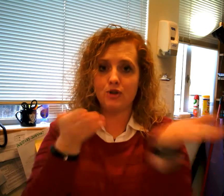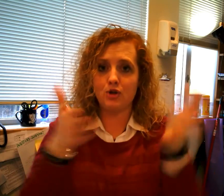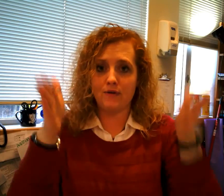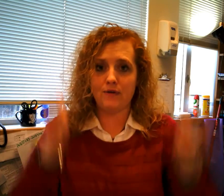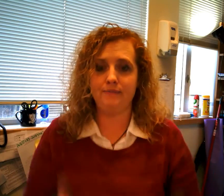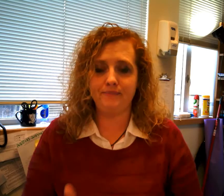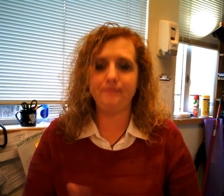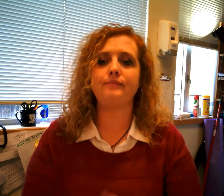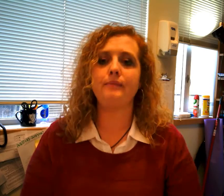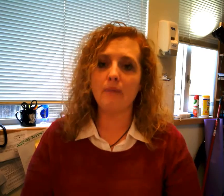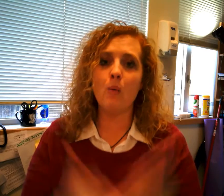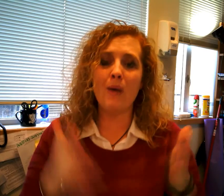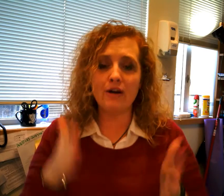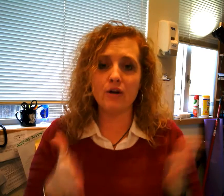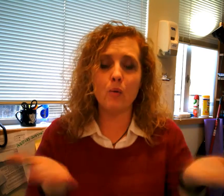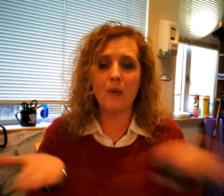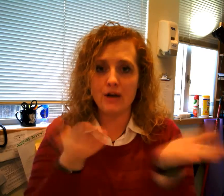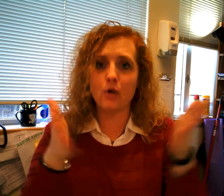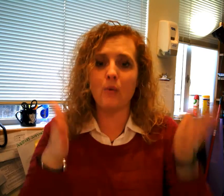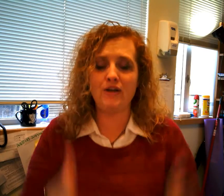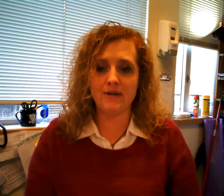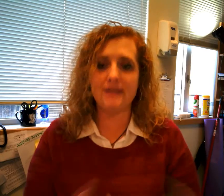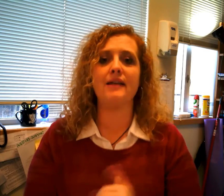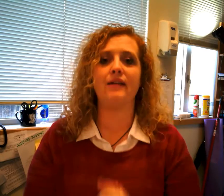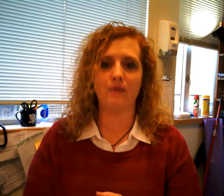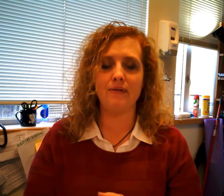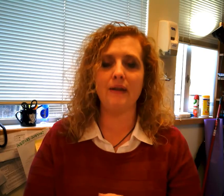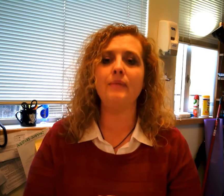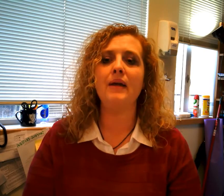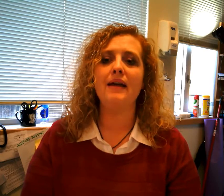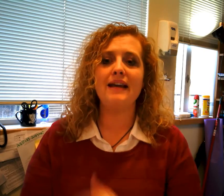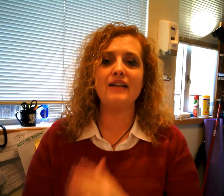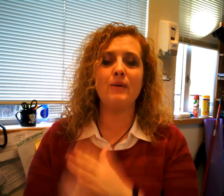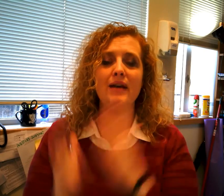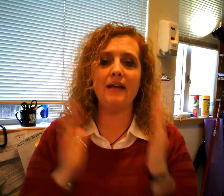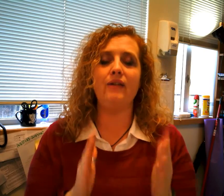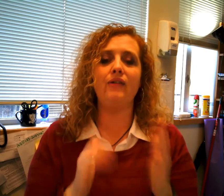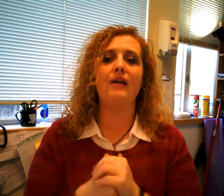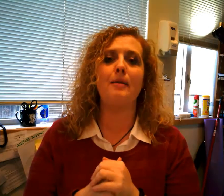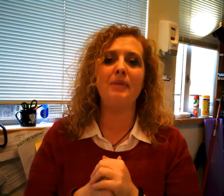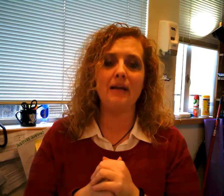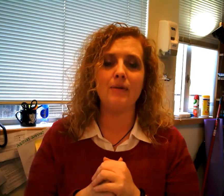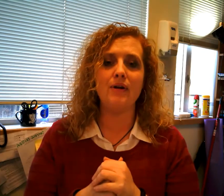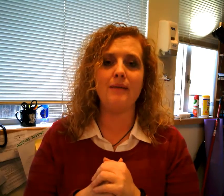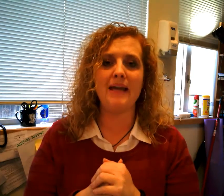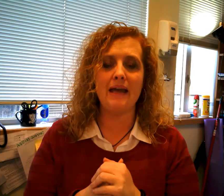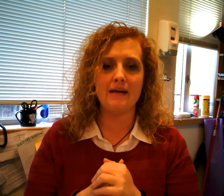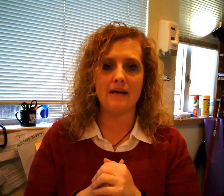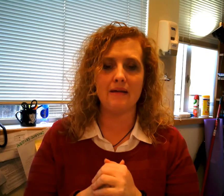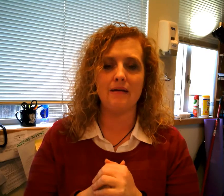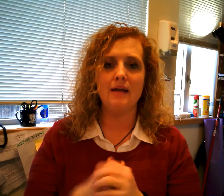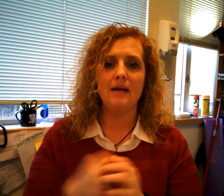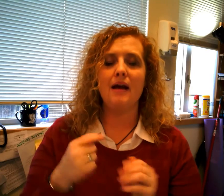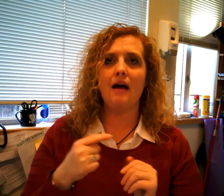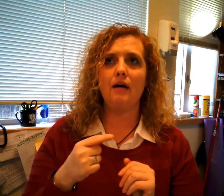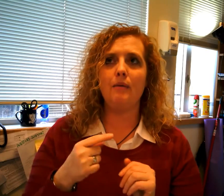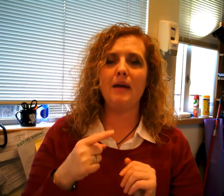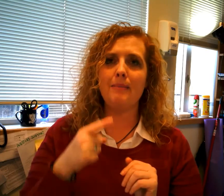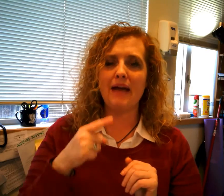server. Waiter, waitress, that sort of thing. Next one is plumber and mechanic. Imagine